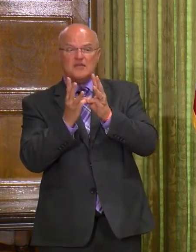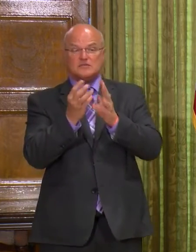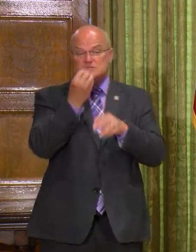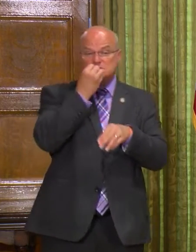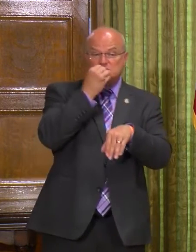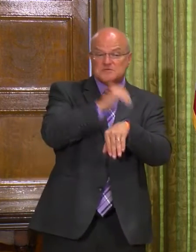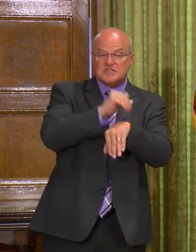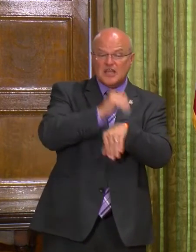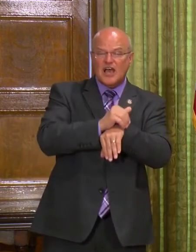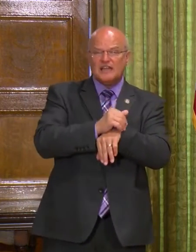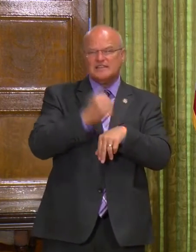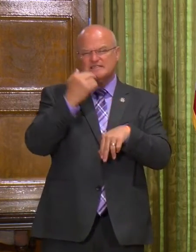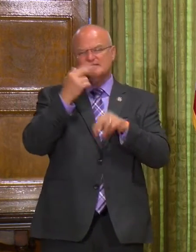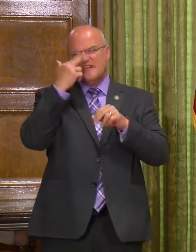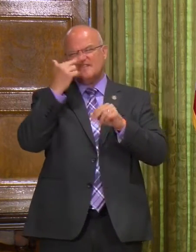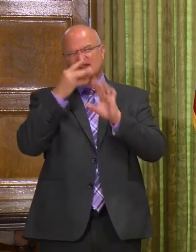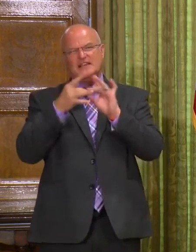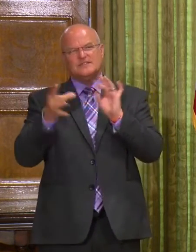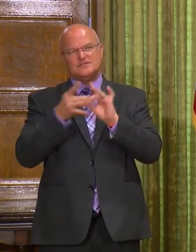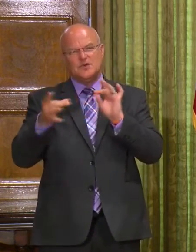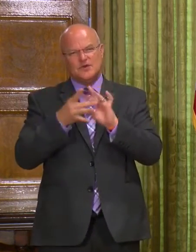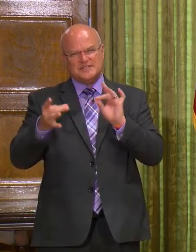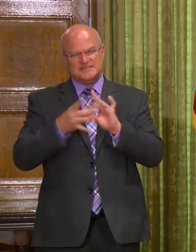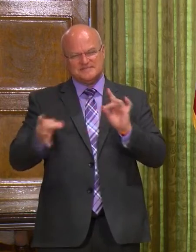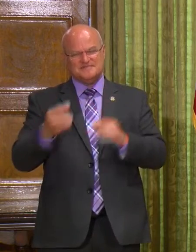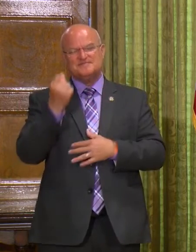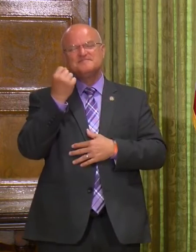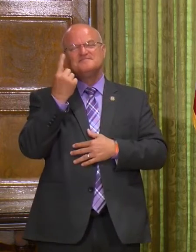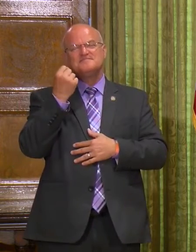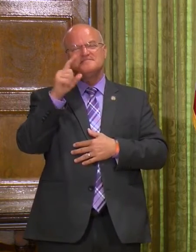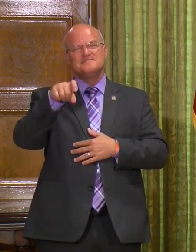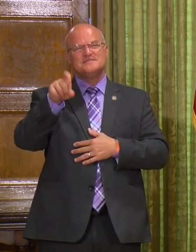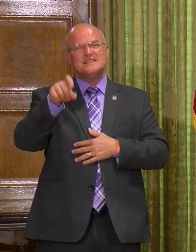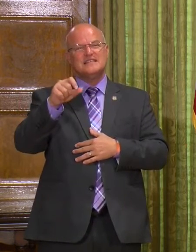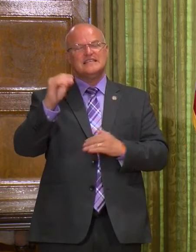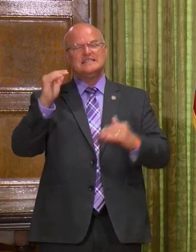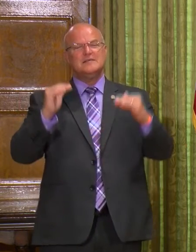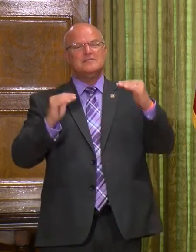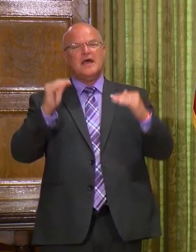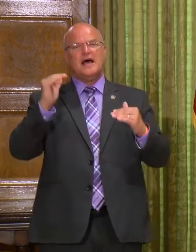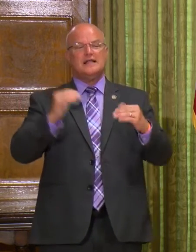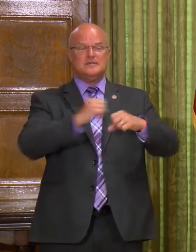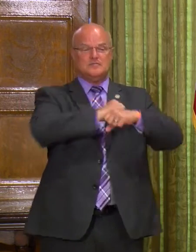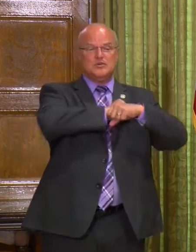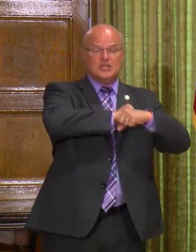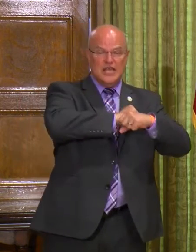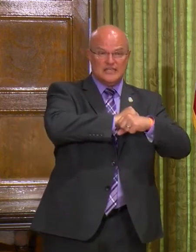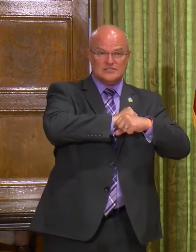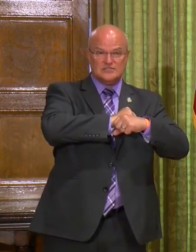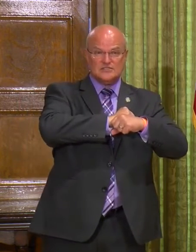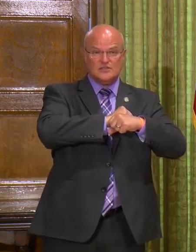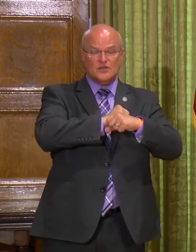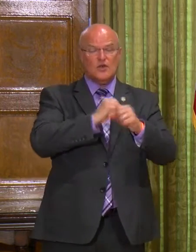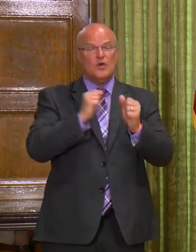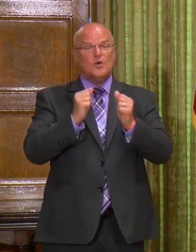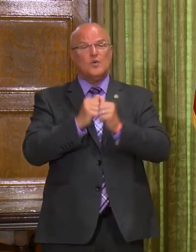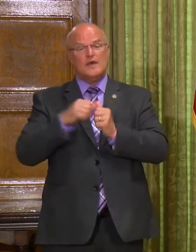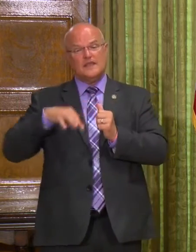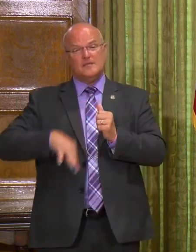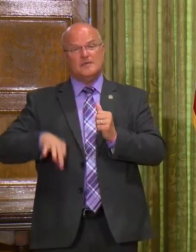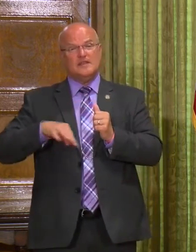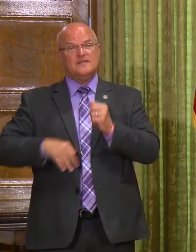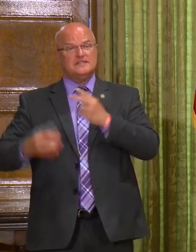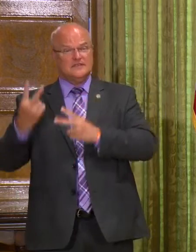dinner, and telling funny stories. We understand the need to balance resident protections in our facilities with the